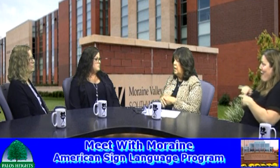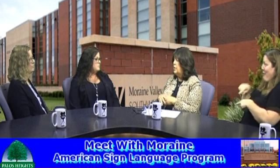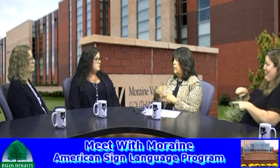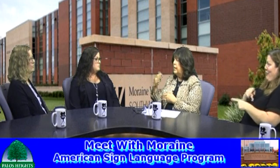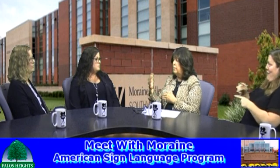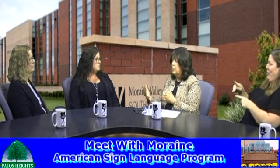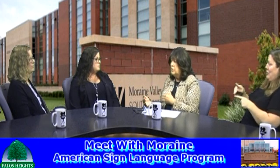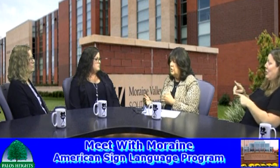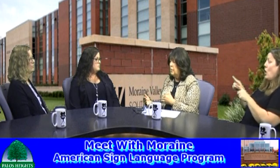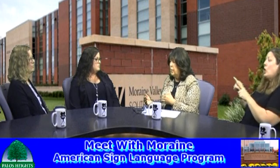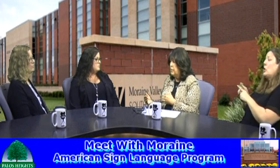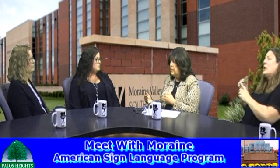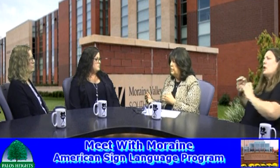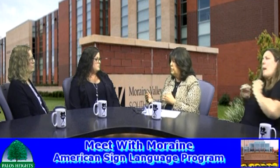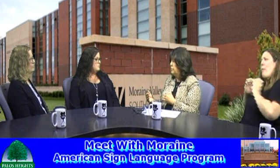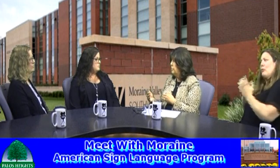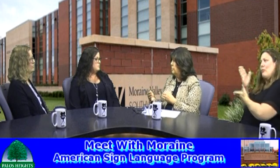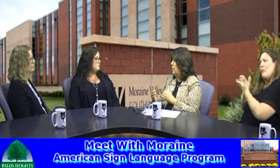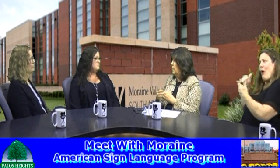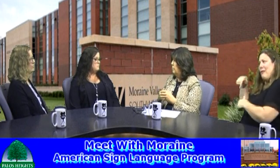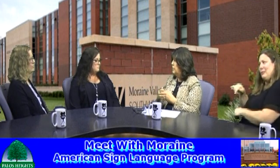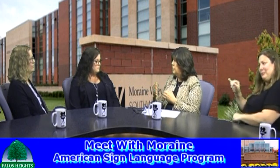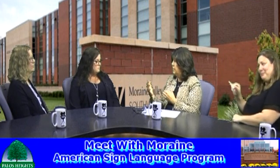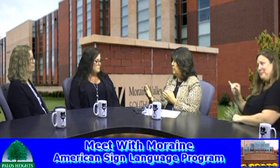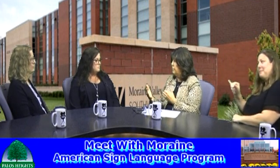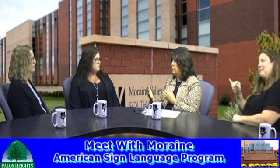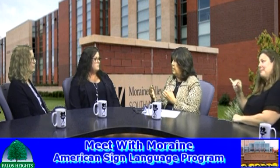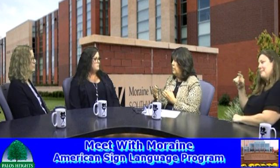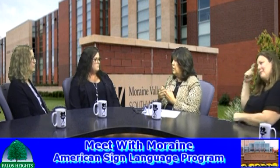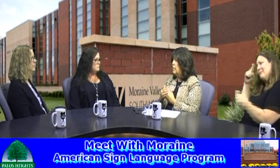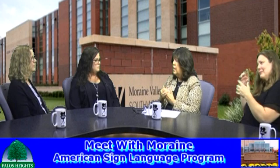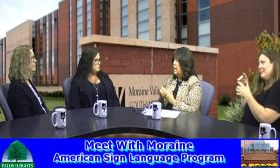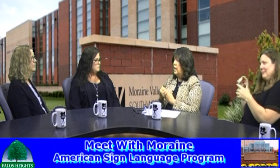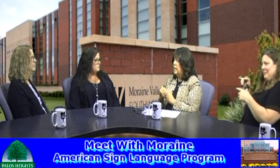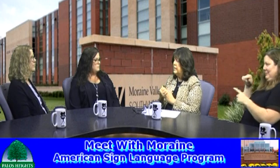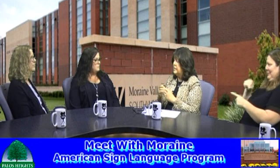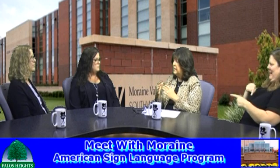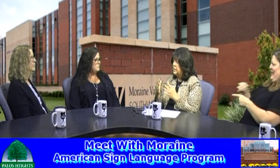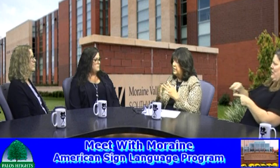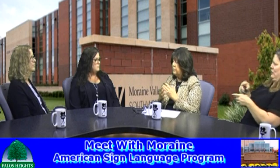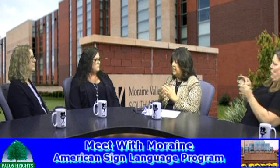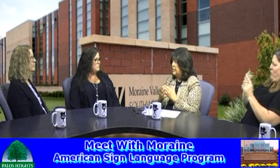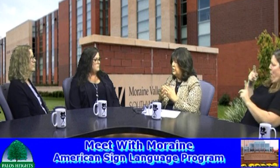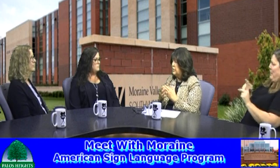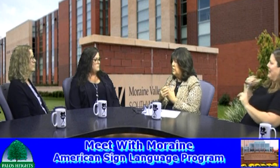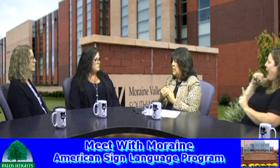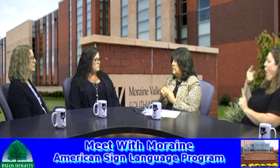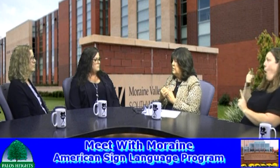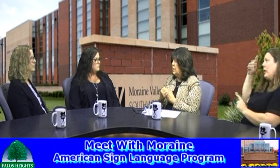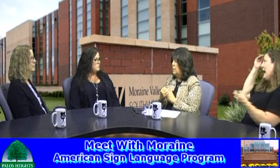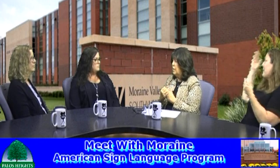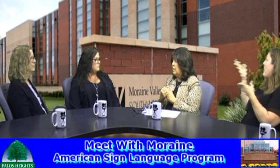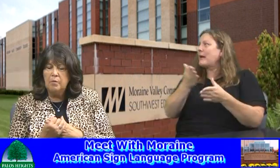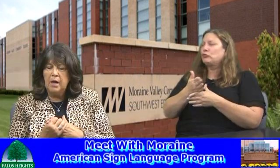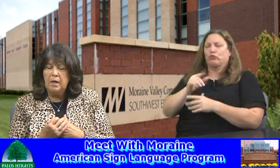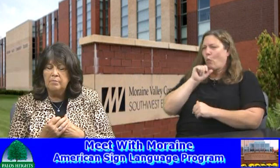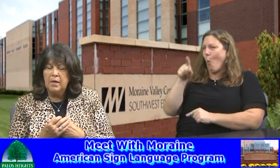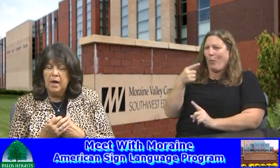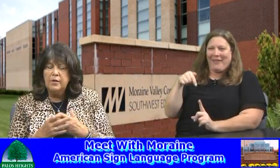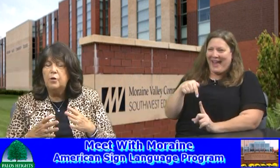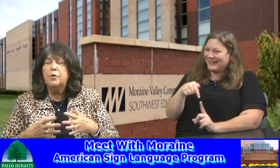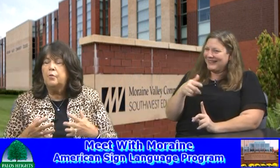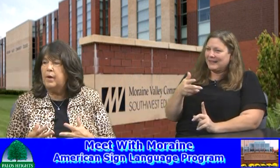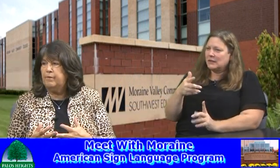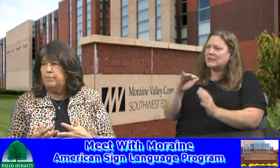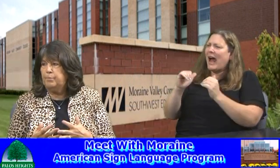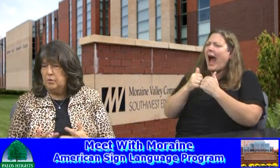an emotional component to interpreting for people. It's not just informational. So how